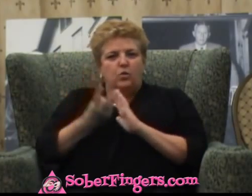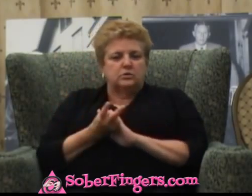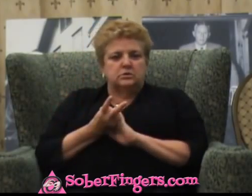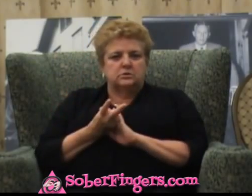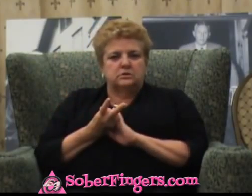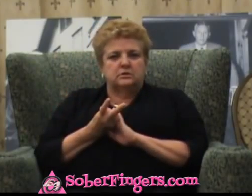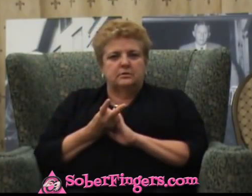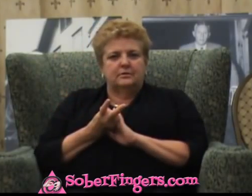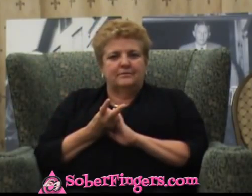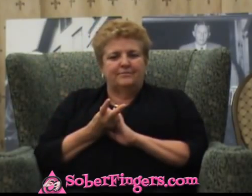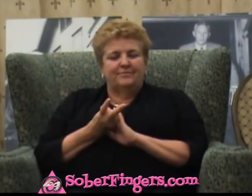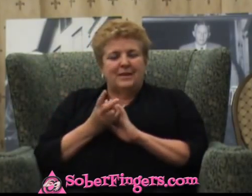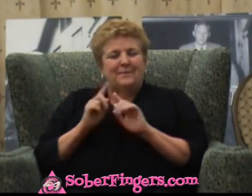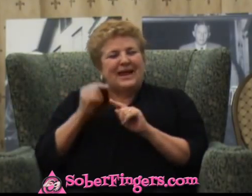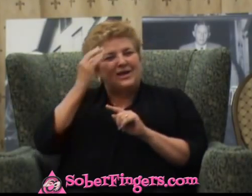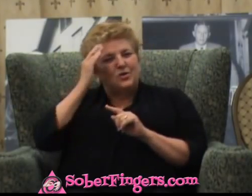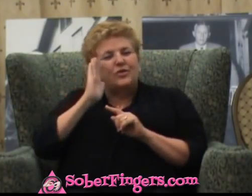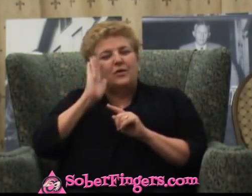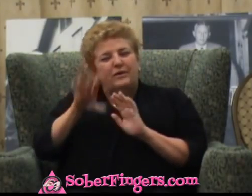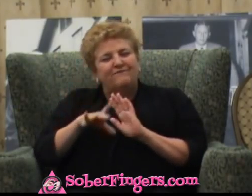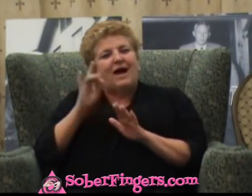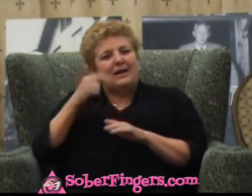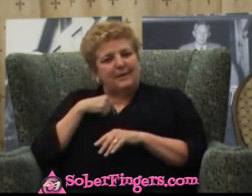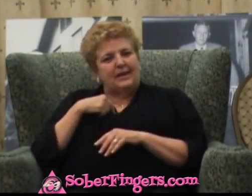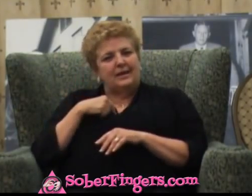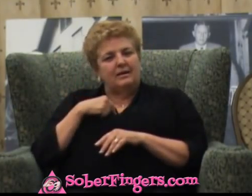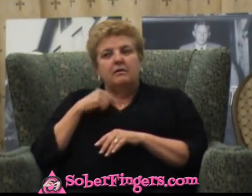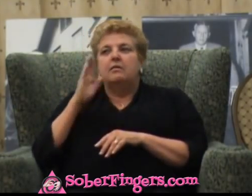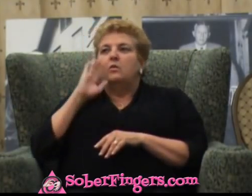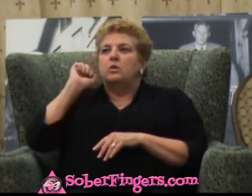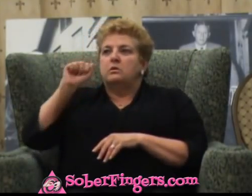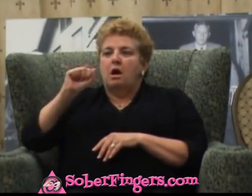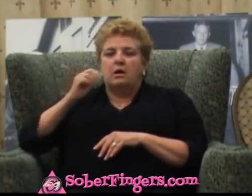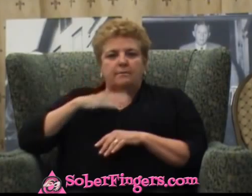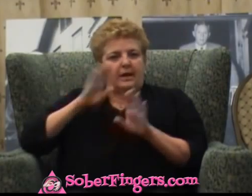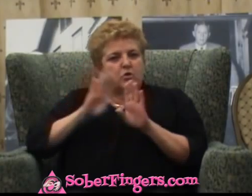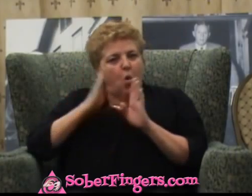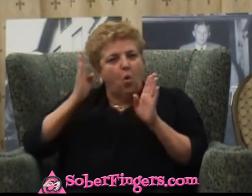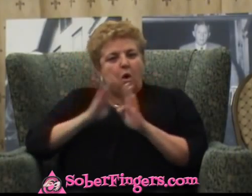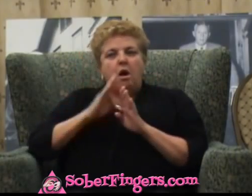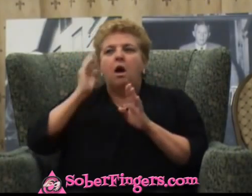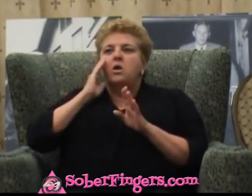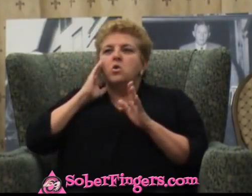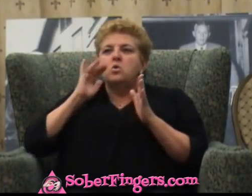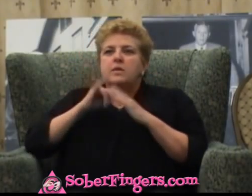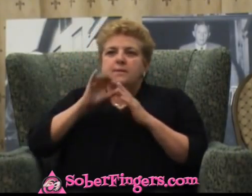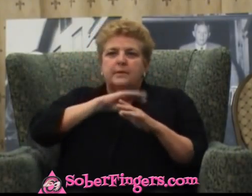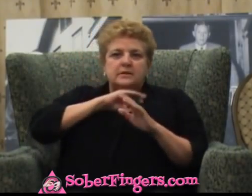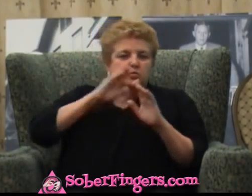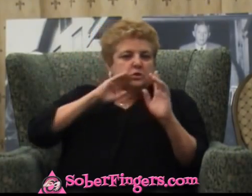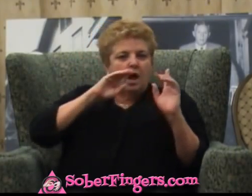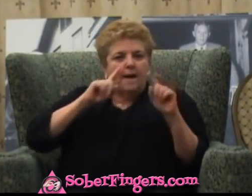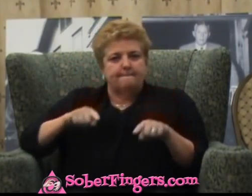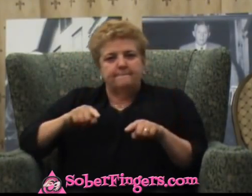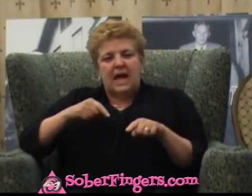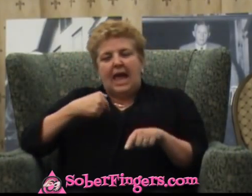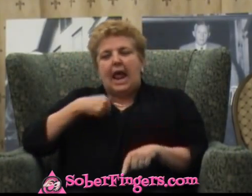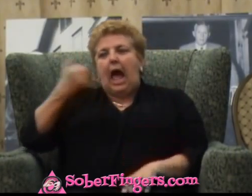find me. I knew that there would be a knock on my door. I knew that there would be a policeman on the other side of it. And I knew that